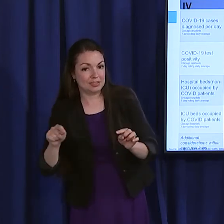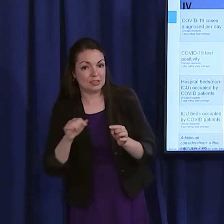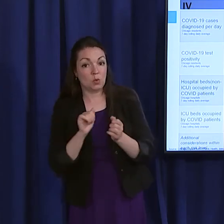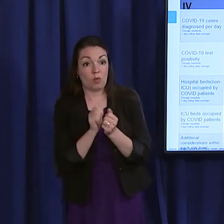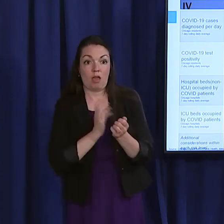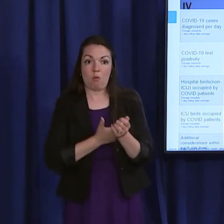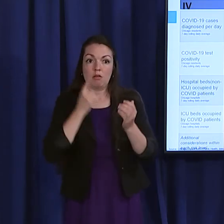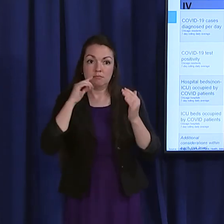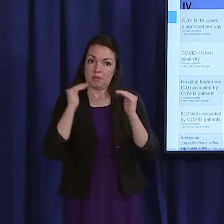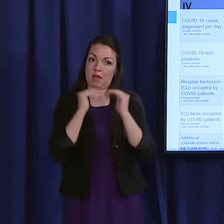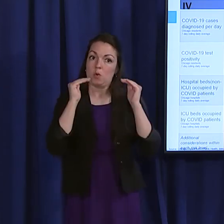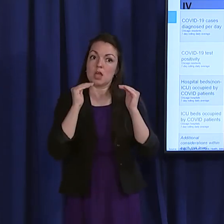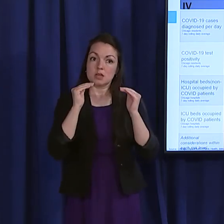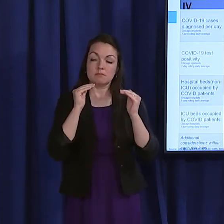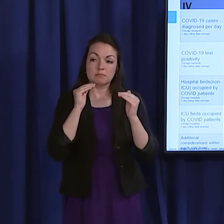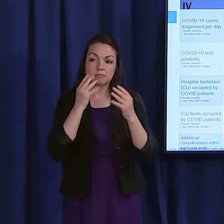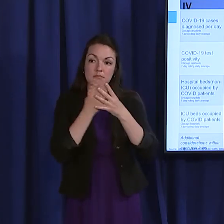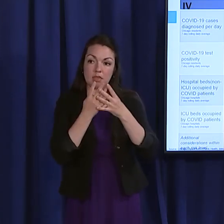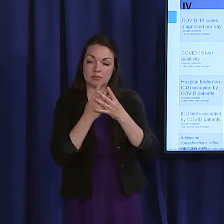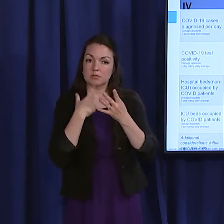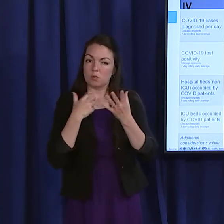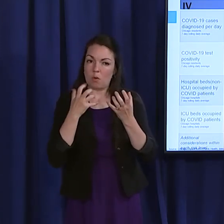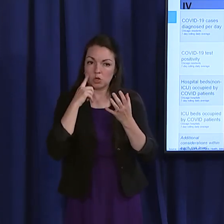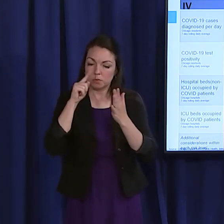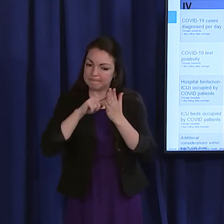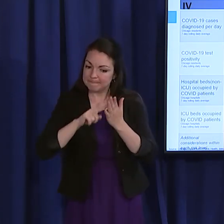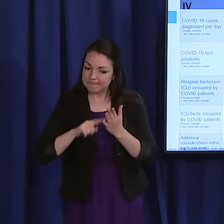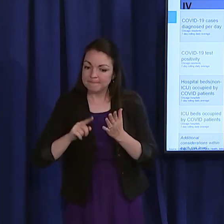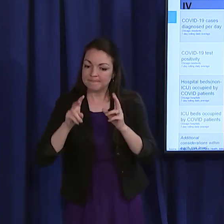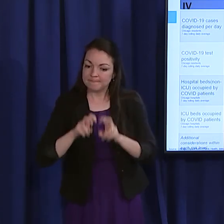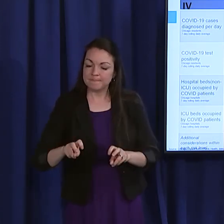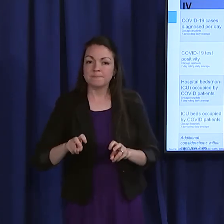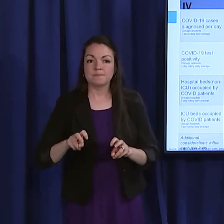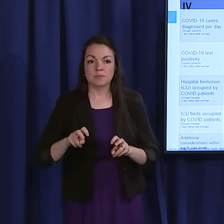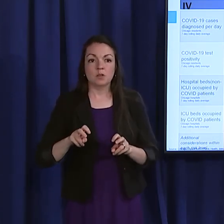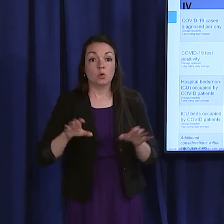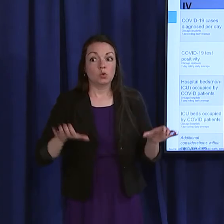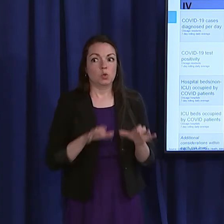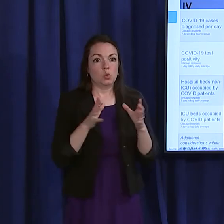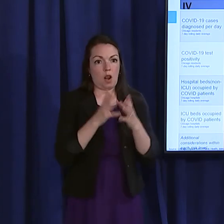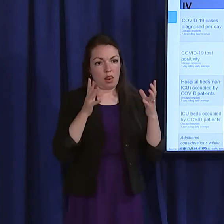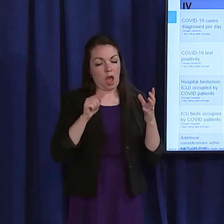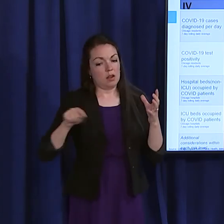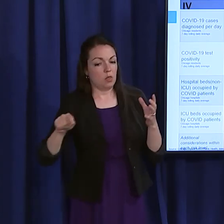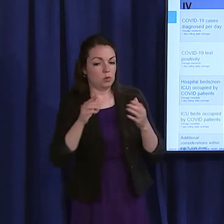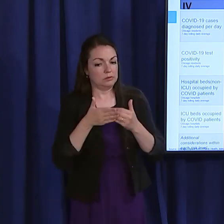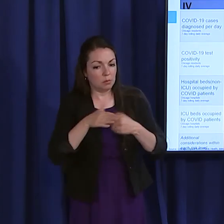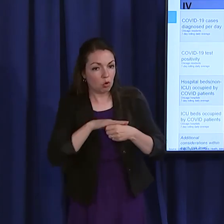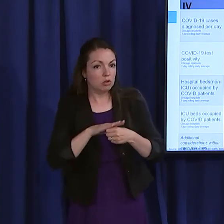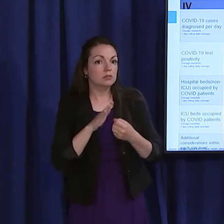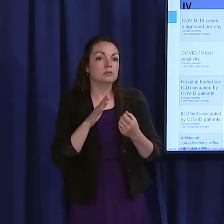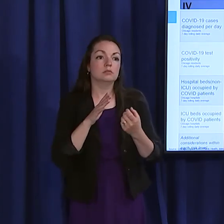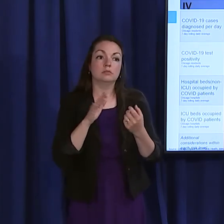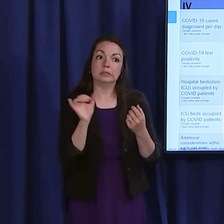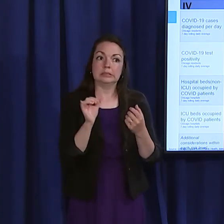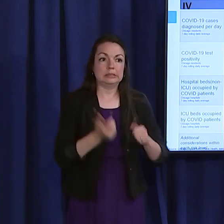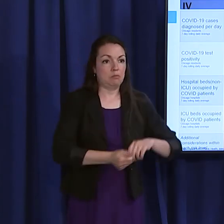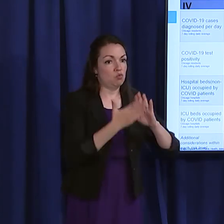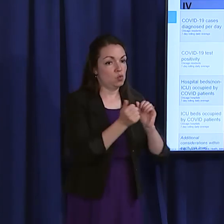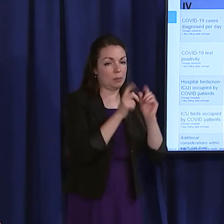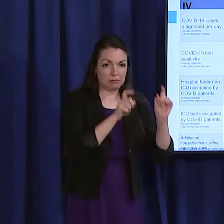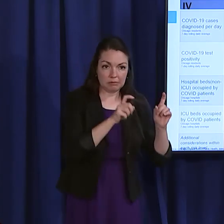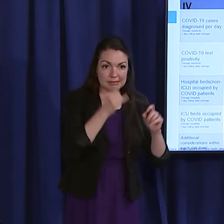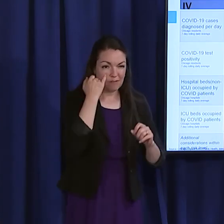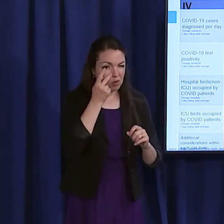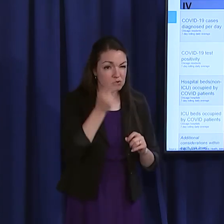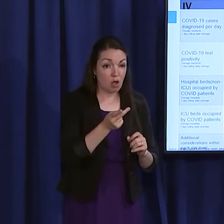we are doing a lot in the least vaccinated neighborhoods. We're taking the same approach that we did with testing. Wherever we